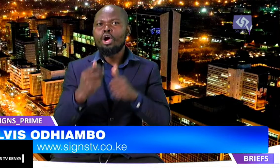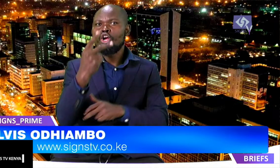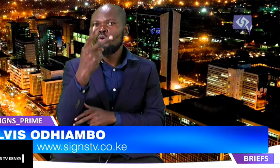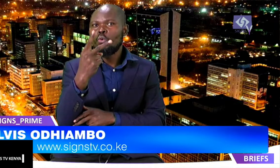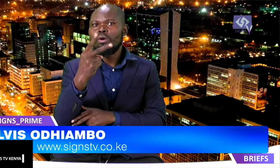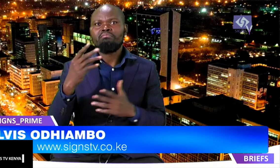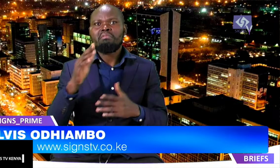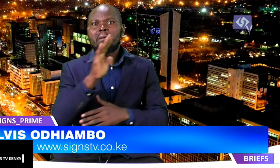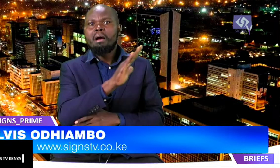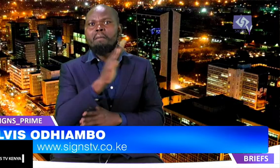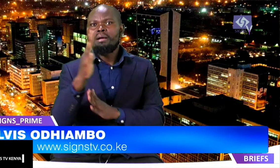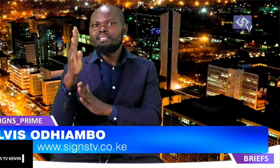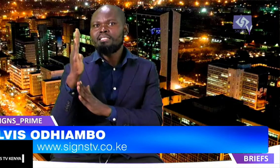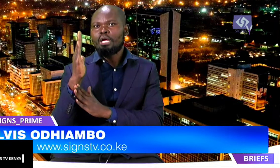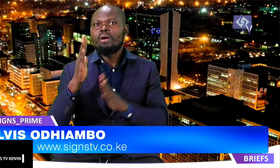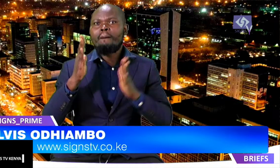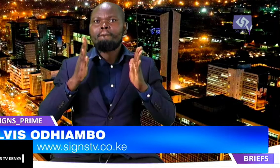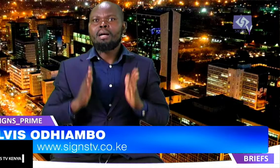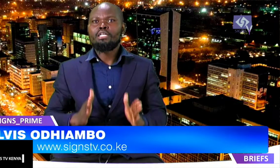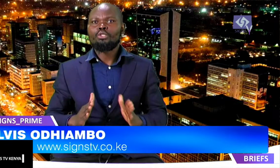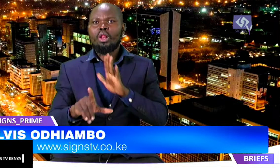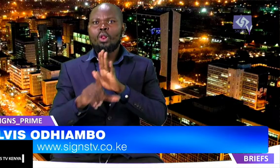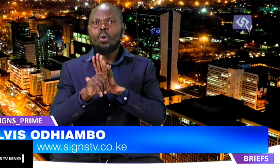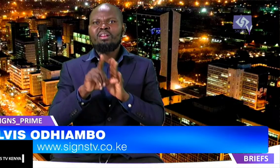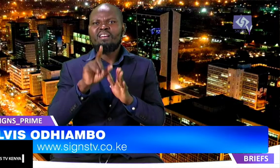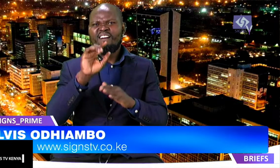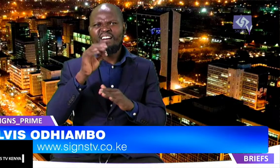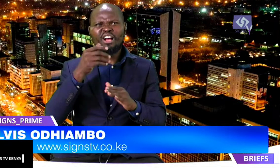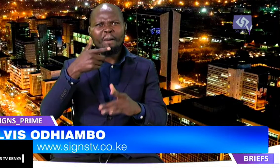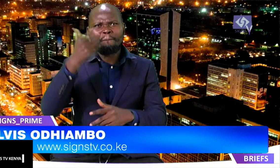security personnel allegedly fired shots in the air.